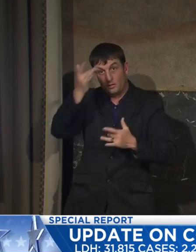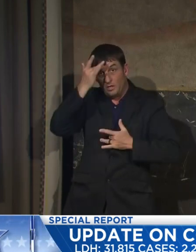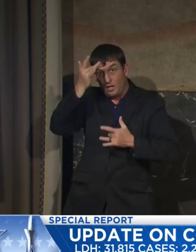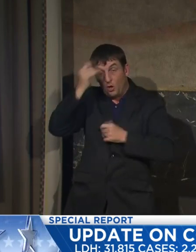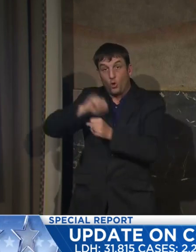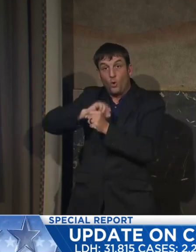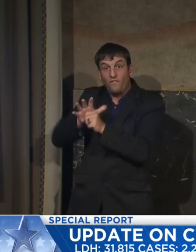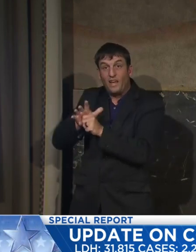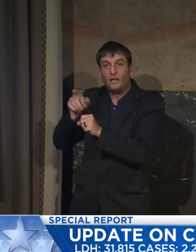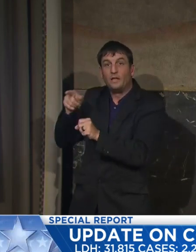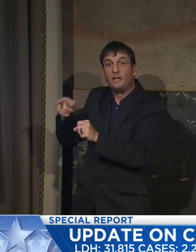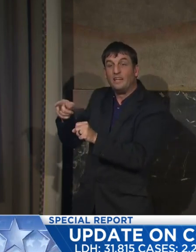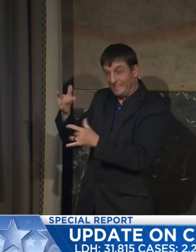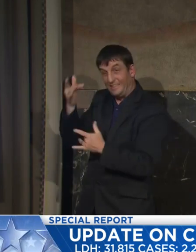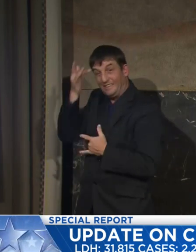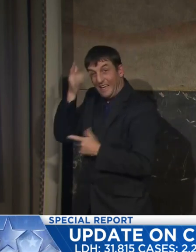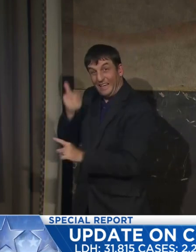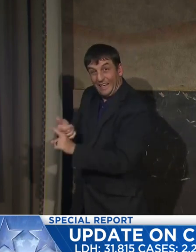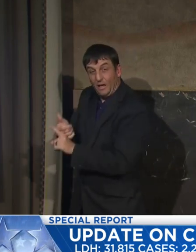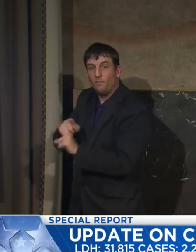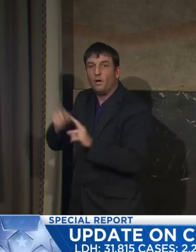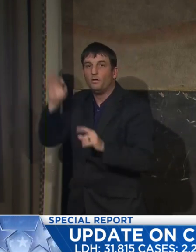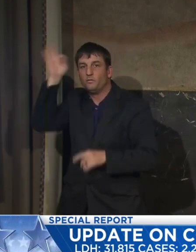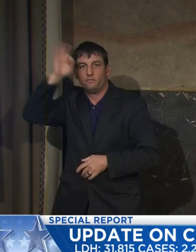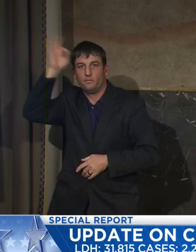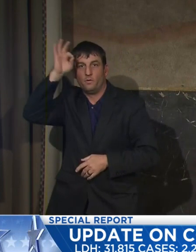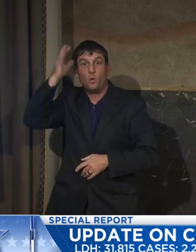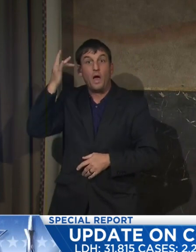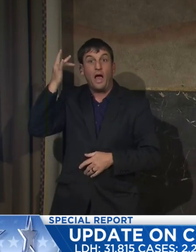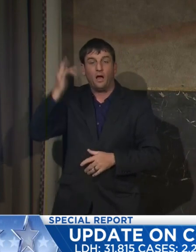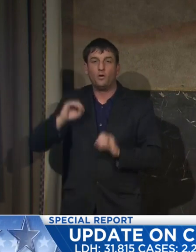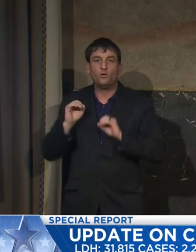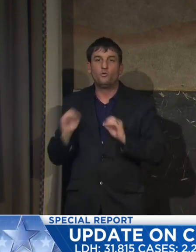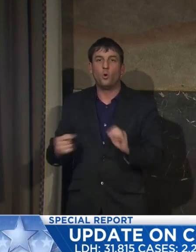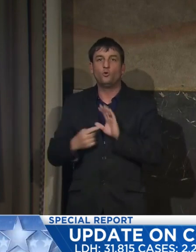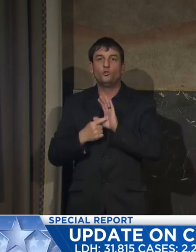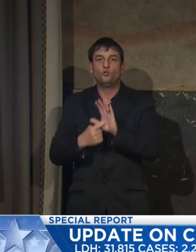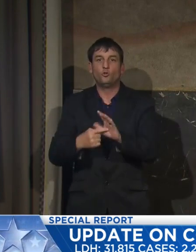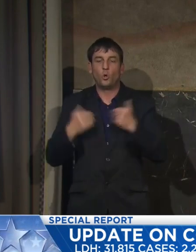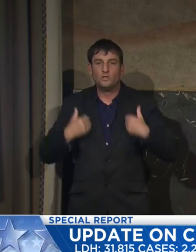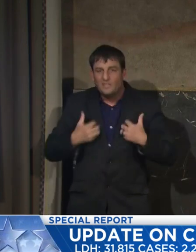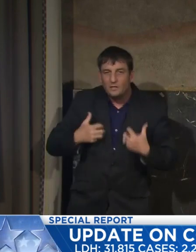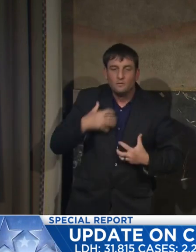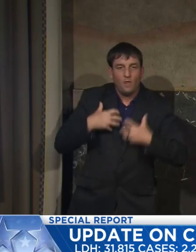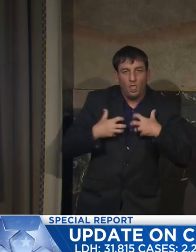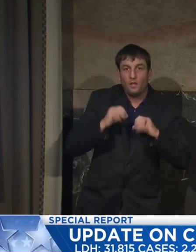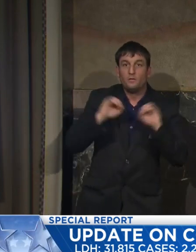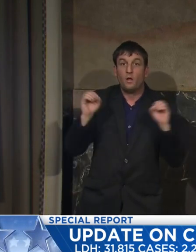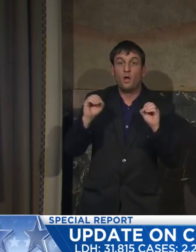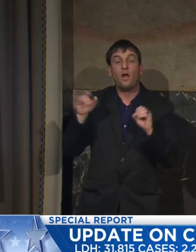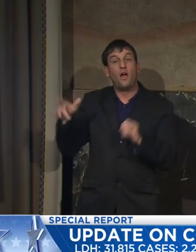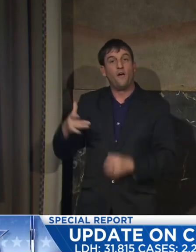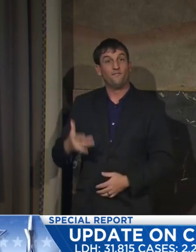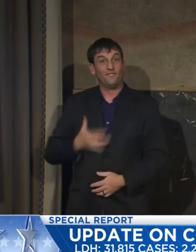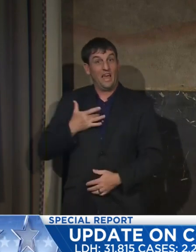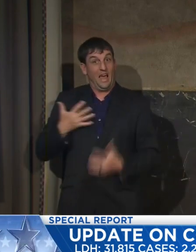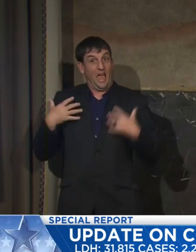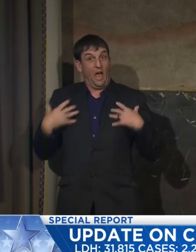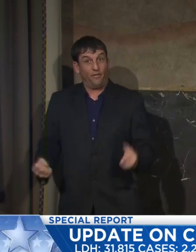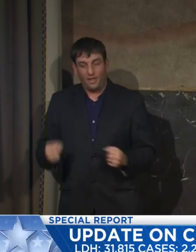it. They don't know they have it because they're asymptomatic. An asymptomatic person, by definition, feels like they're